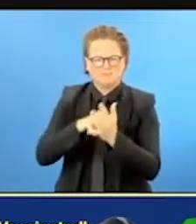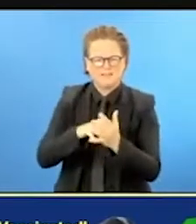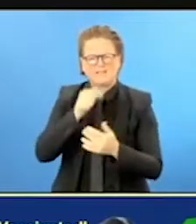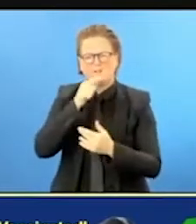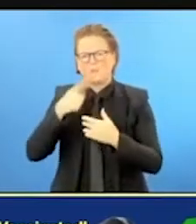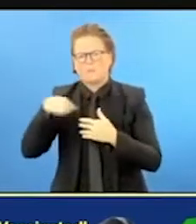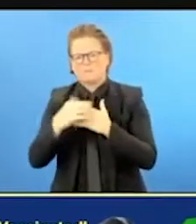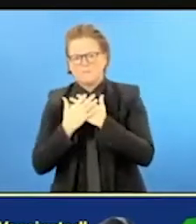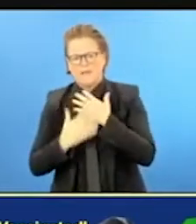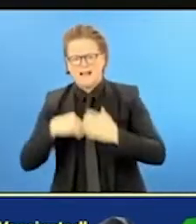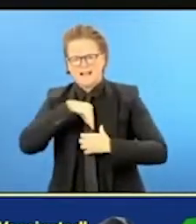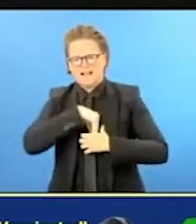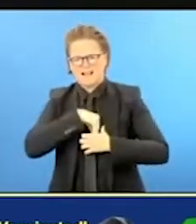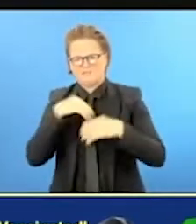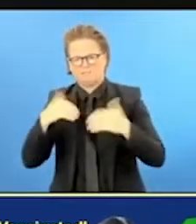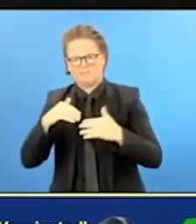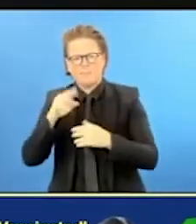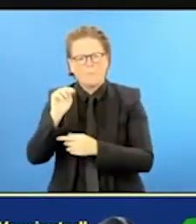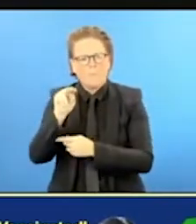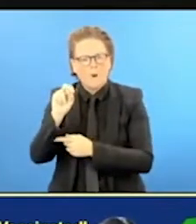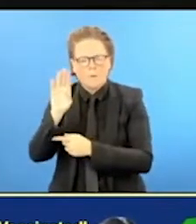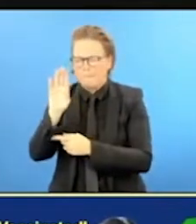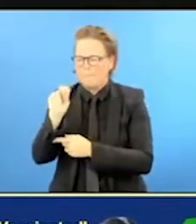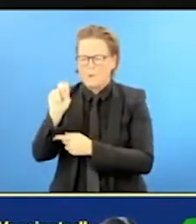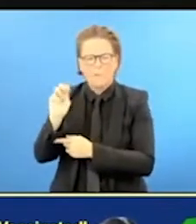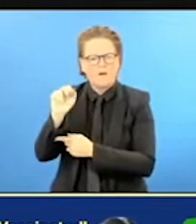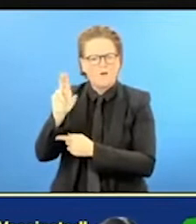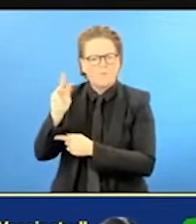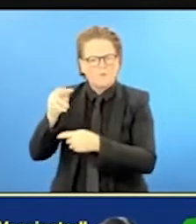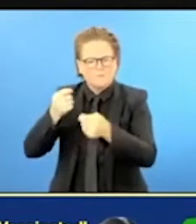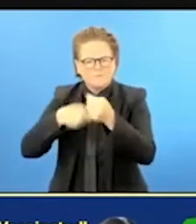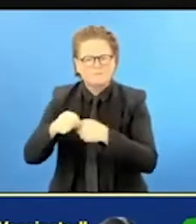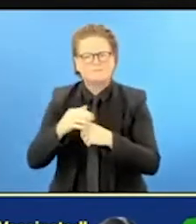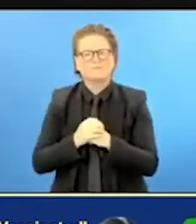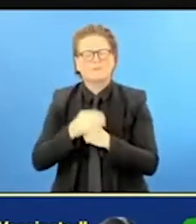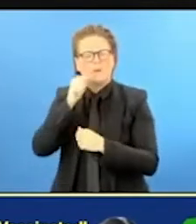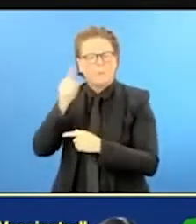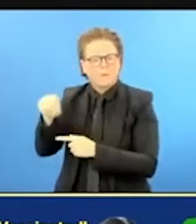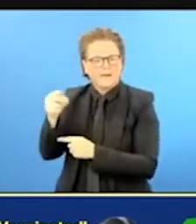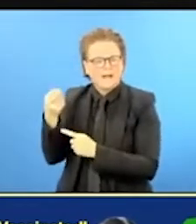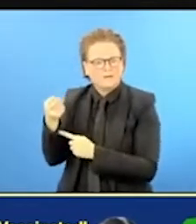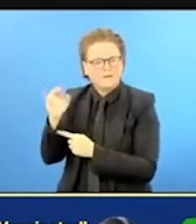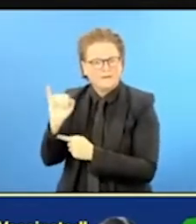HIV, use of corticosteroids, or use of other immune weakening medicines.